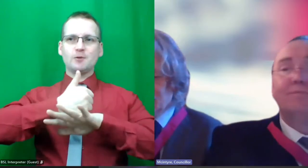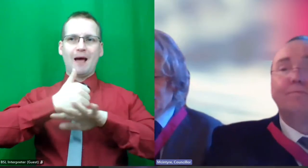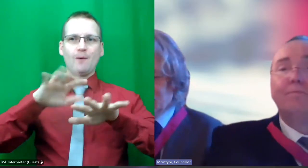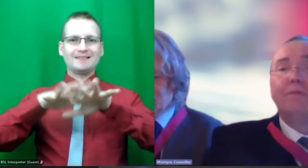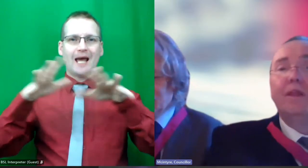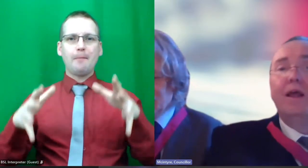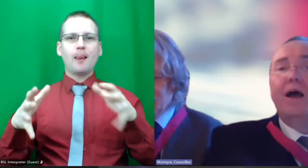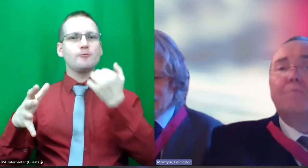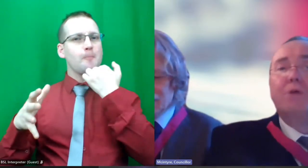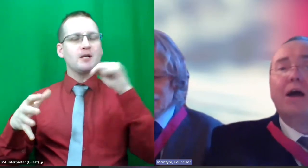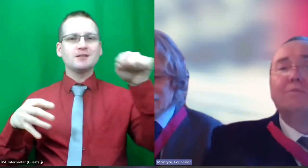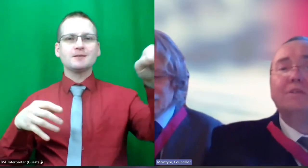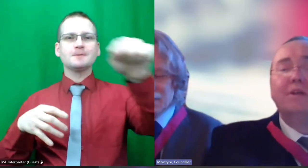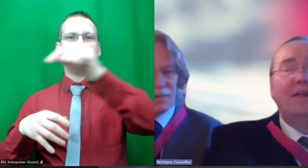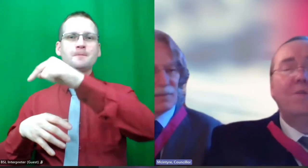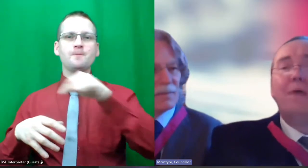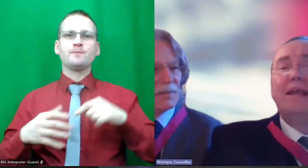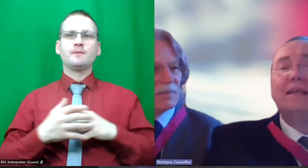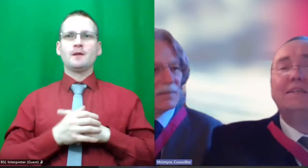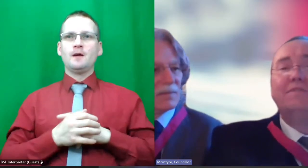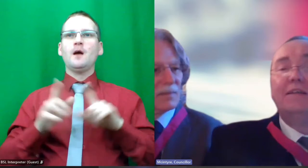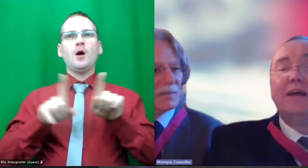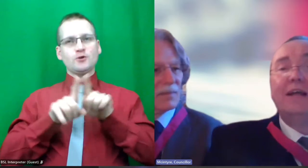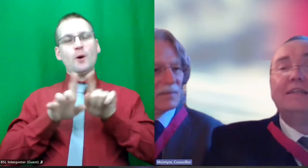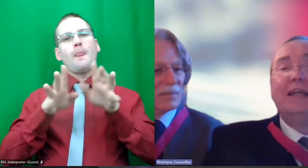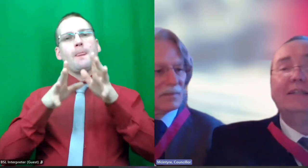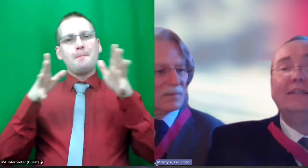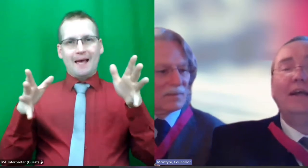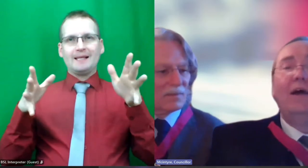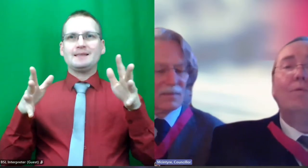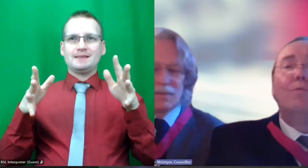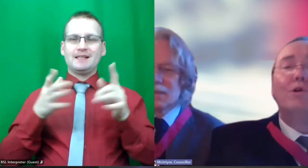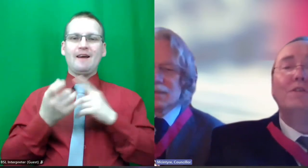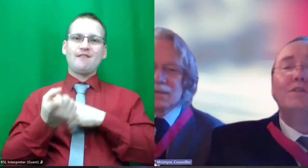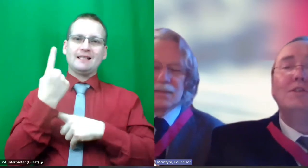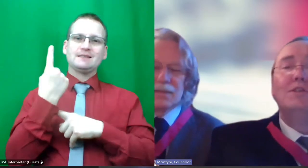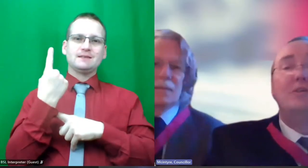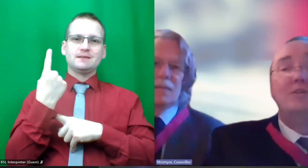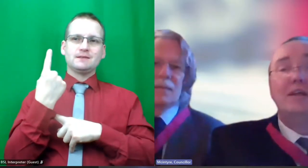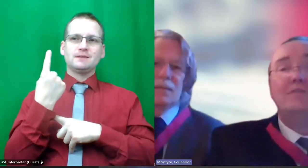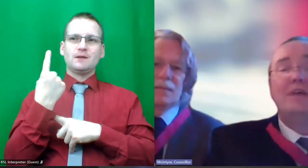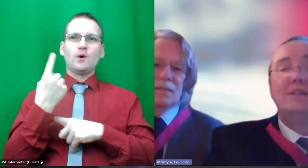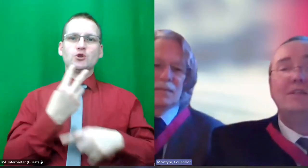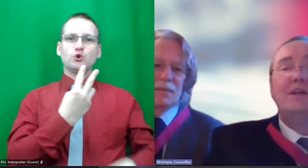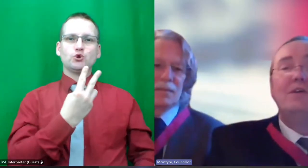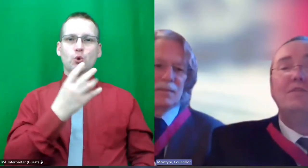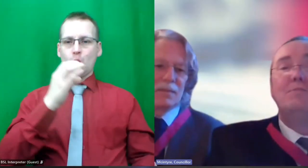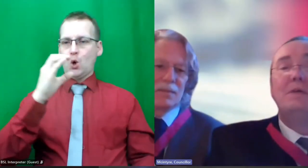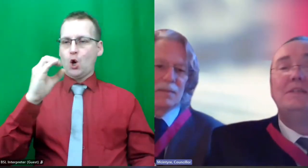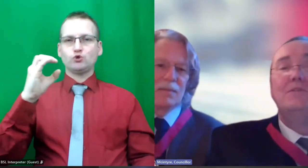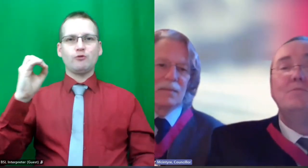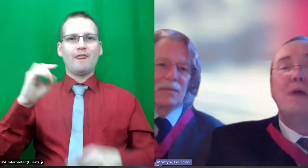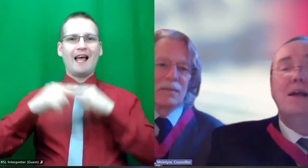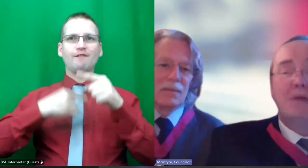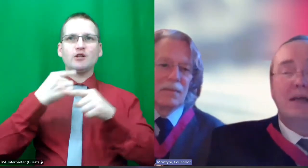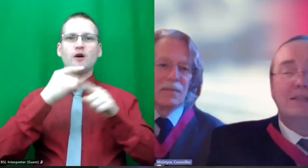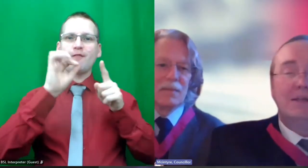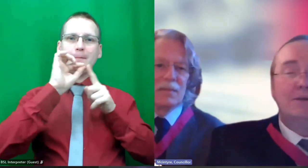numbers. And perhaps the biggest event that I attended was the 200th anniversary of the